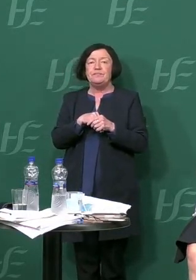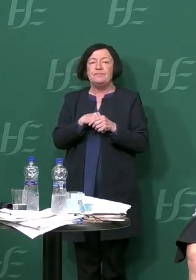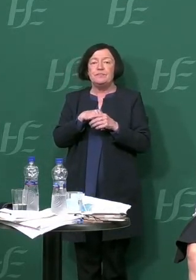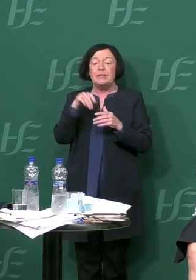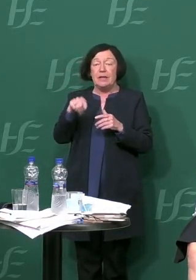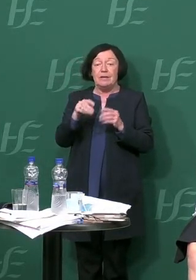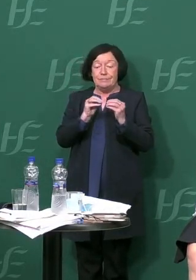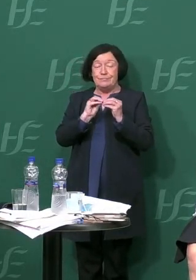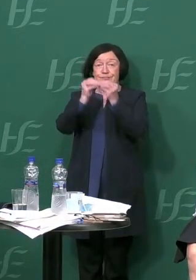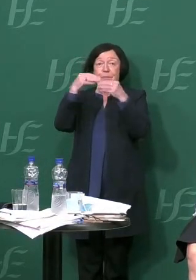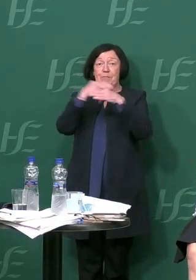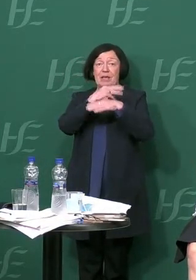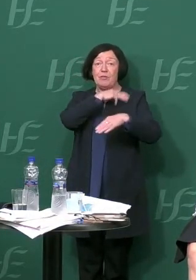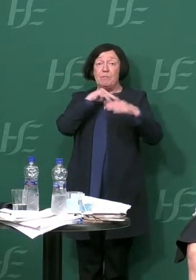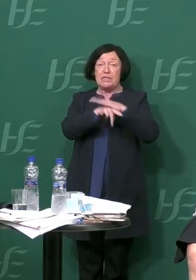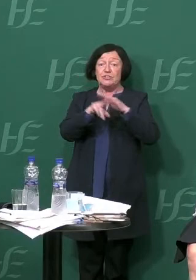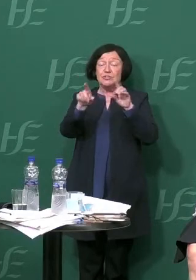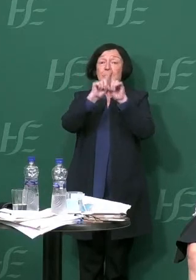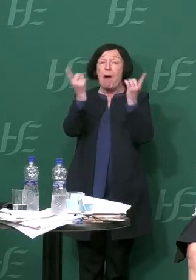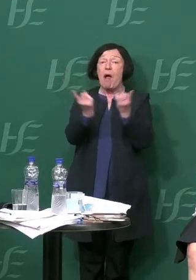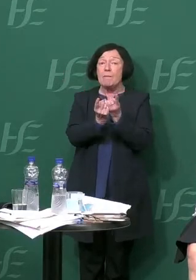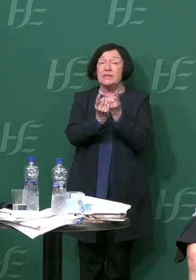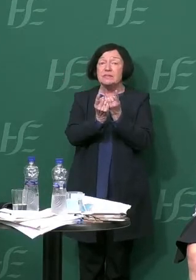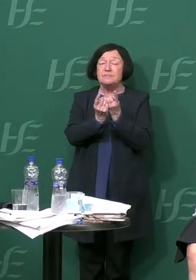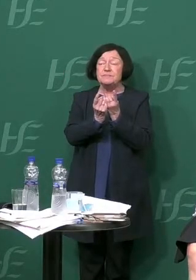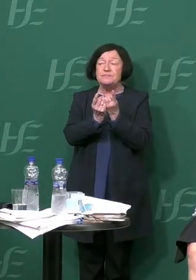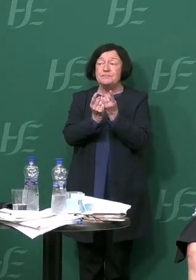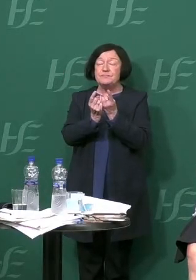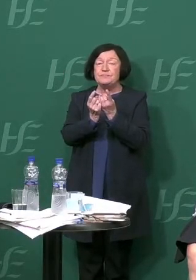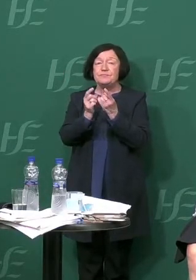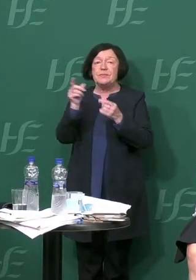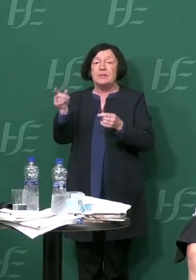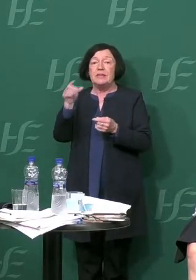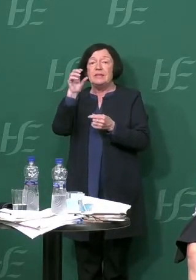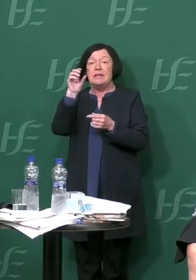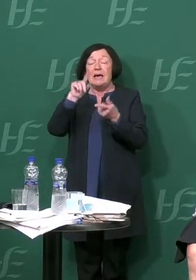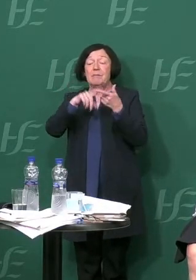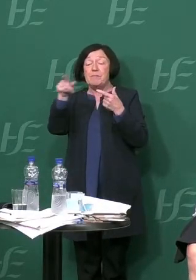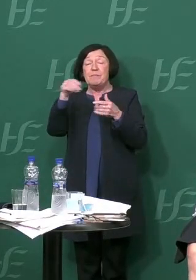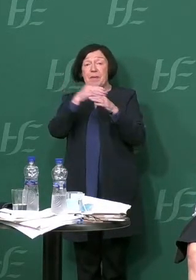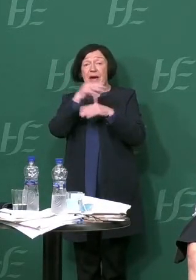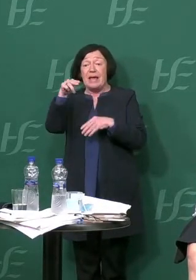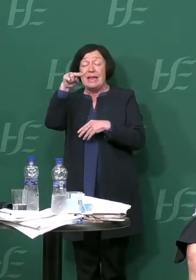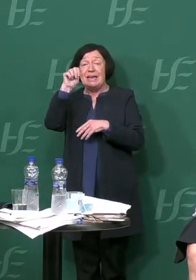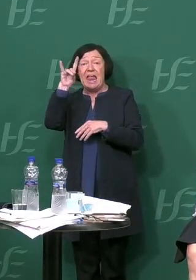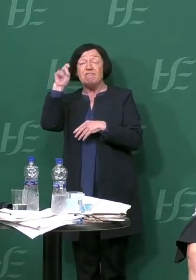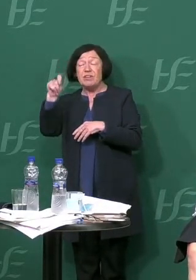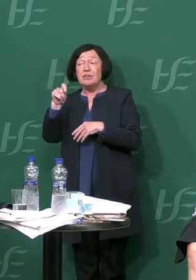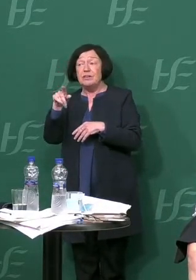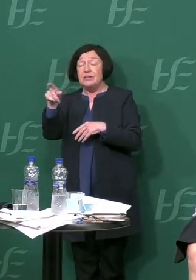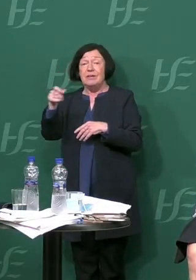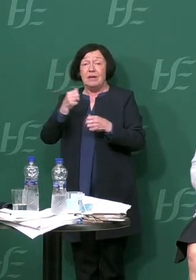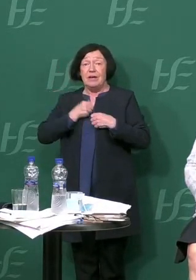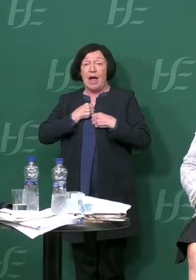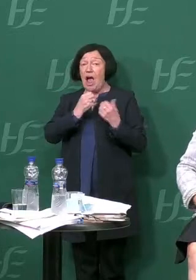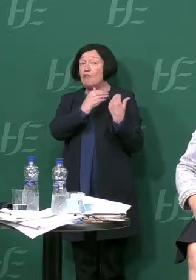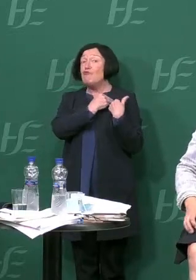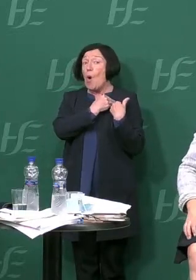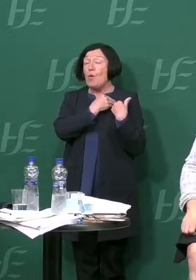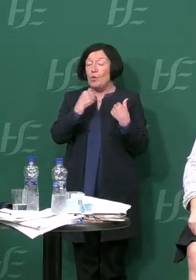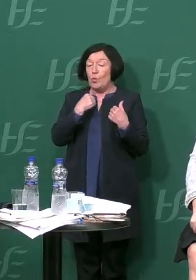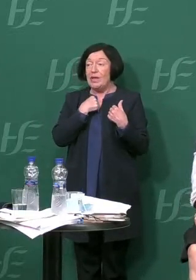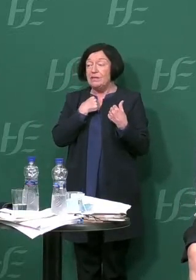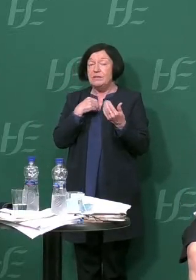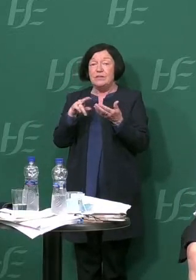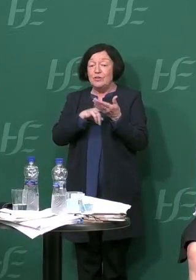up by the Minister and Department, and the advice given by the CMO and EFIT. So that's kind of that's our role in all that. We